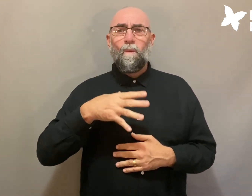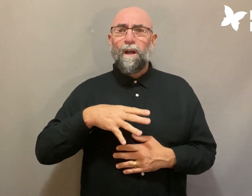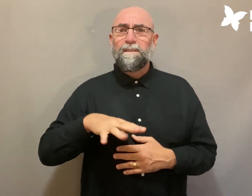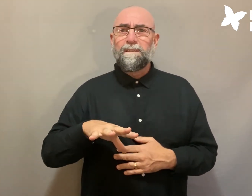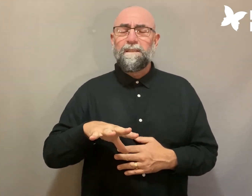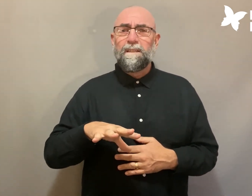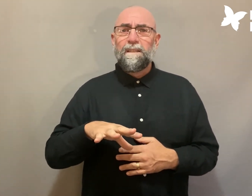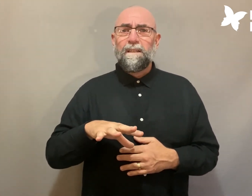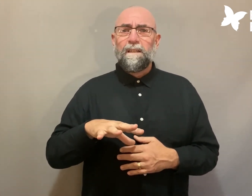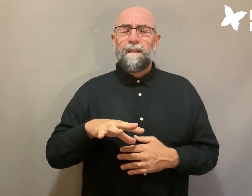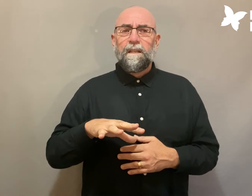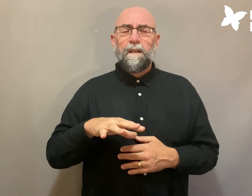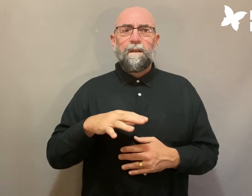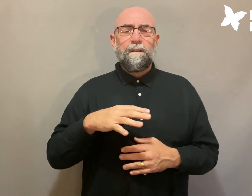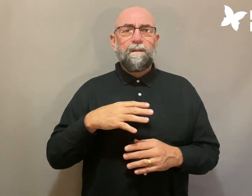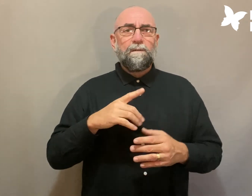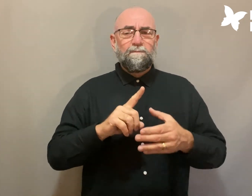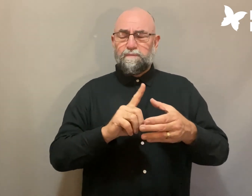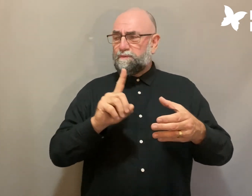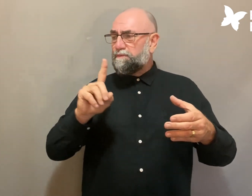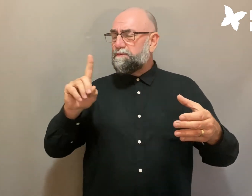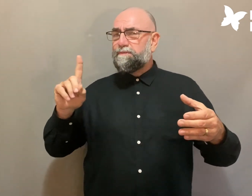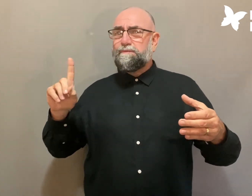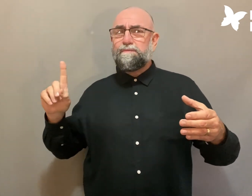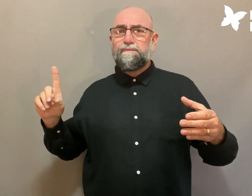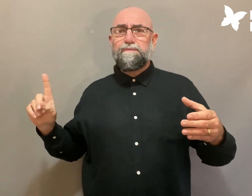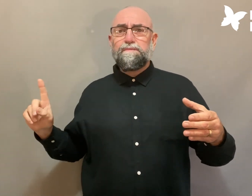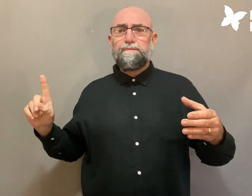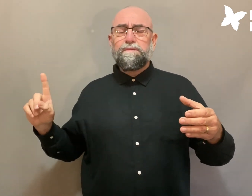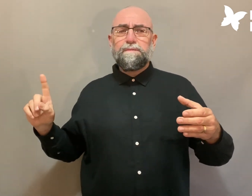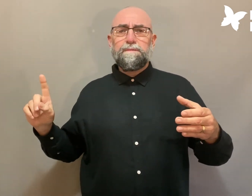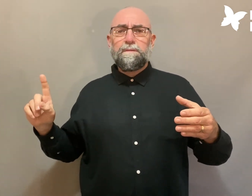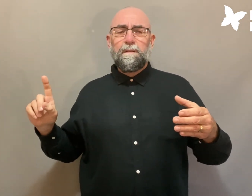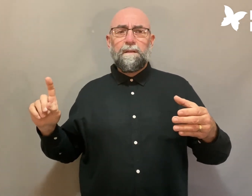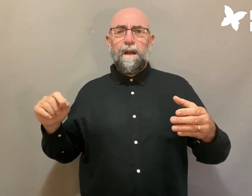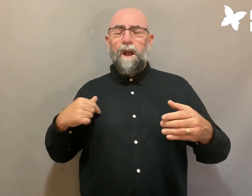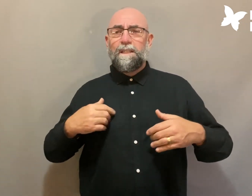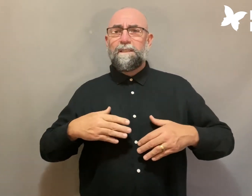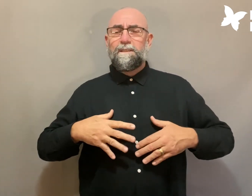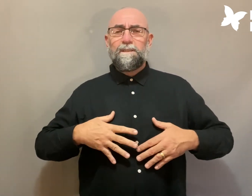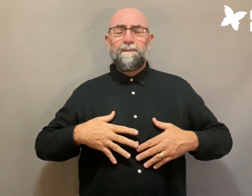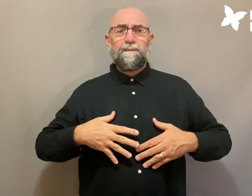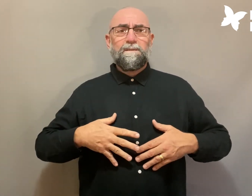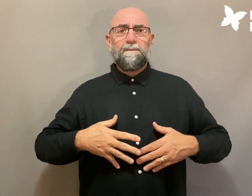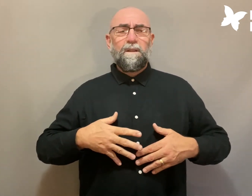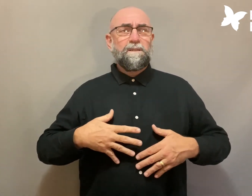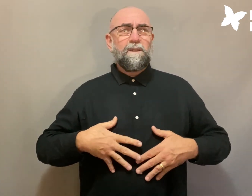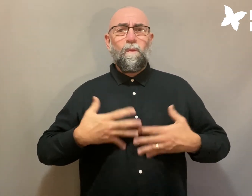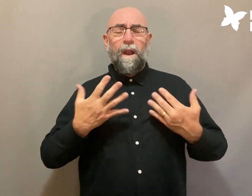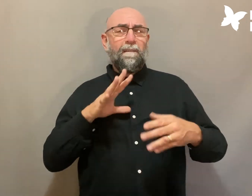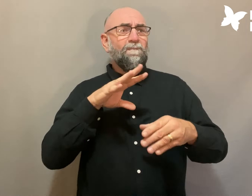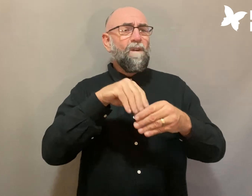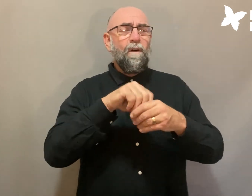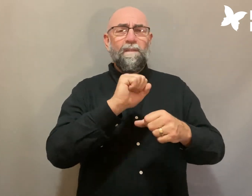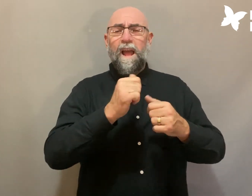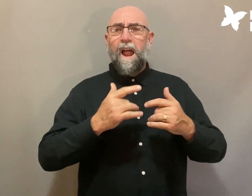to remove myself from everybody else's life to better them, because I just felt like I